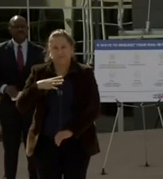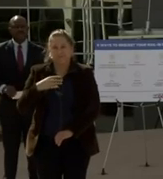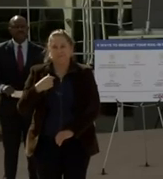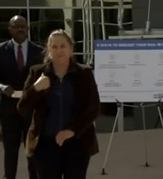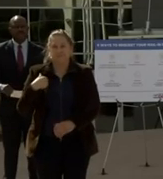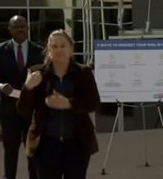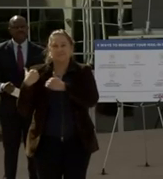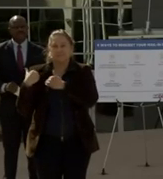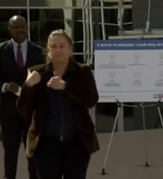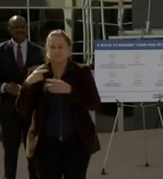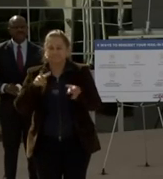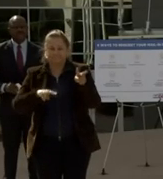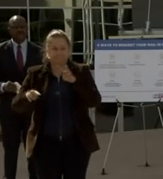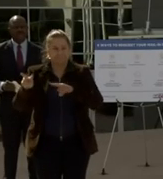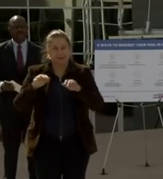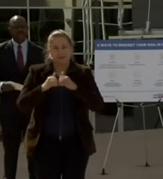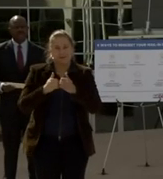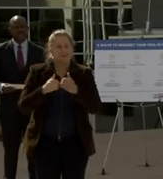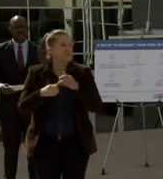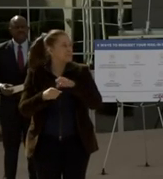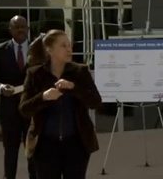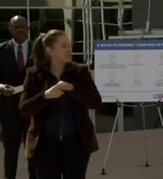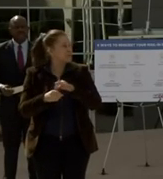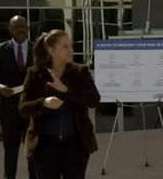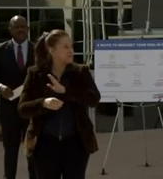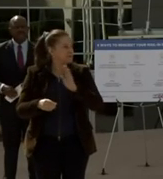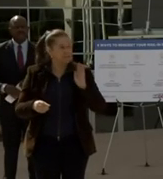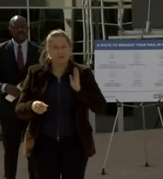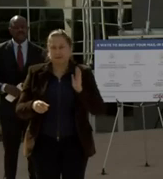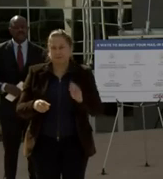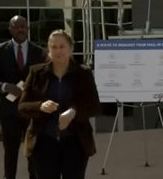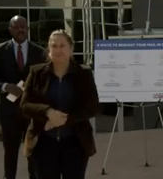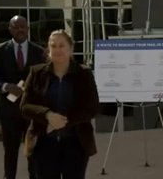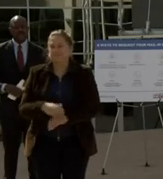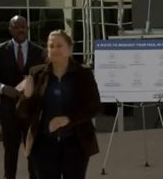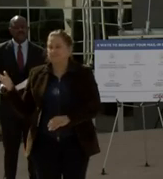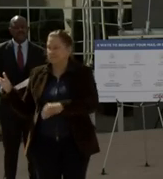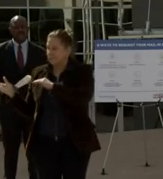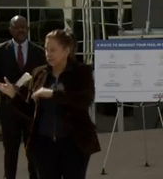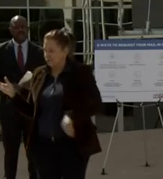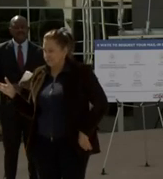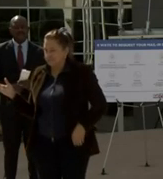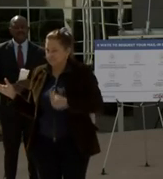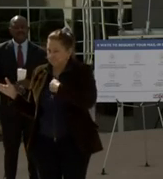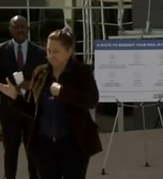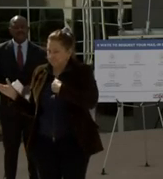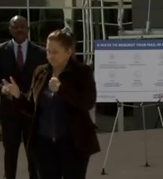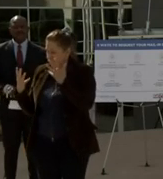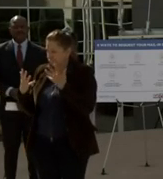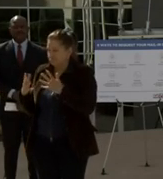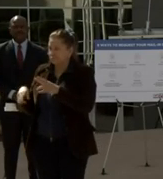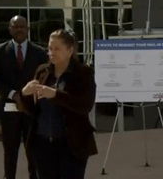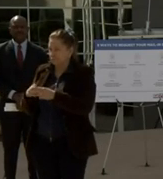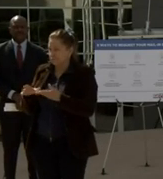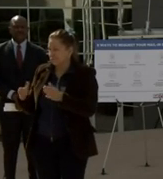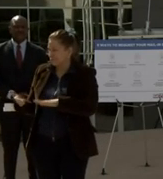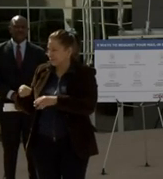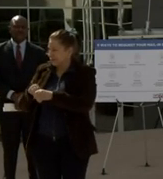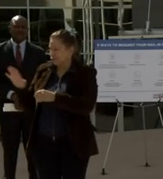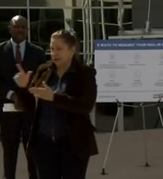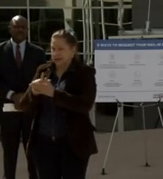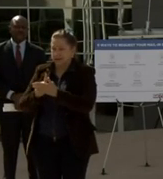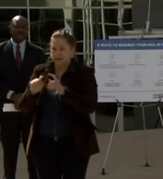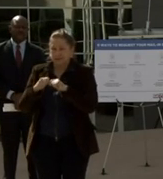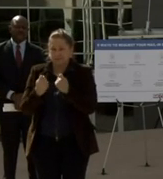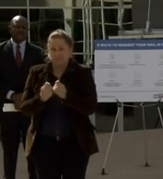foremost, Ms. Mayor, very deep apologies to you and your entire team for the loss today. I also want to thank Chairman Bennett.